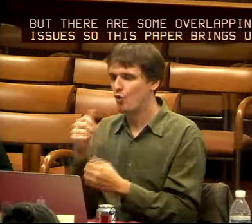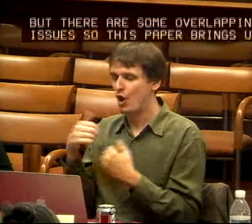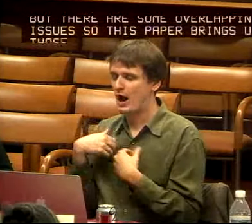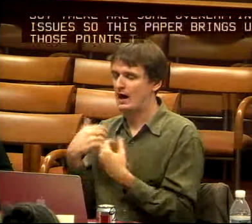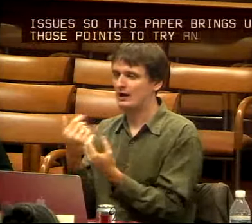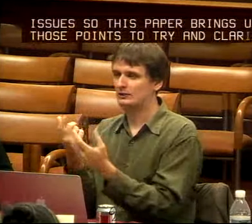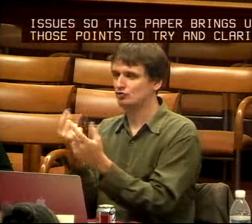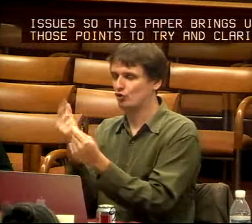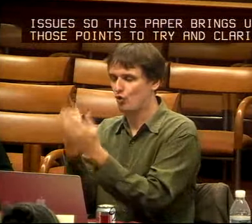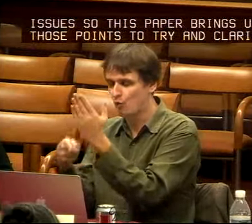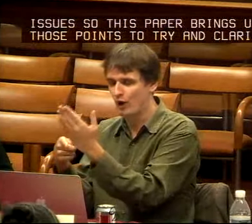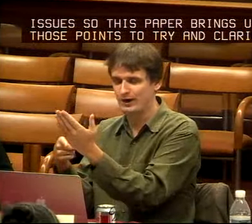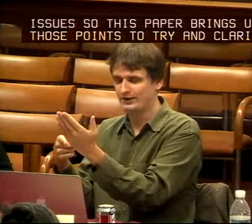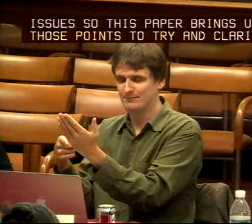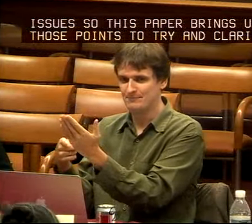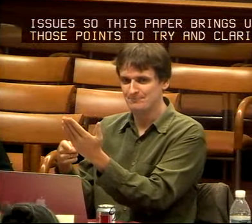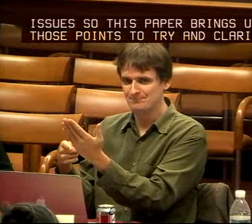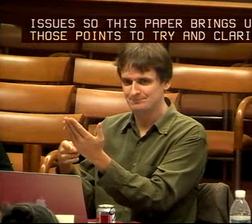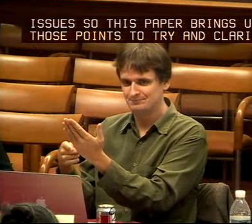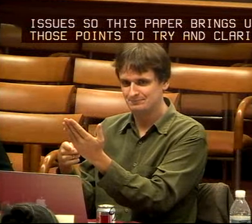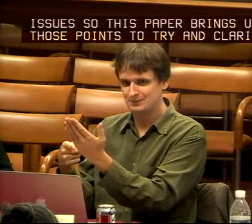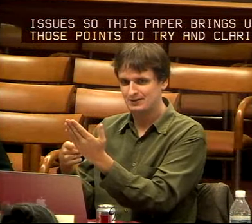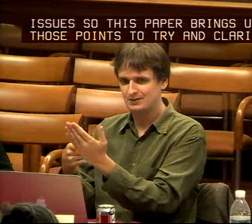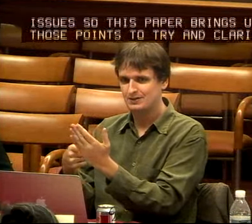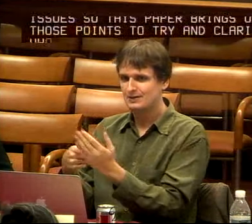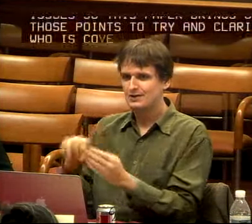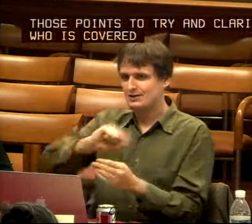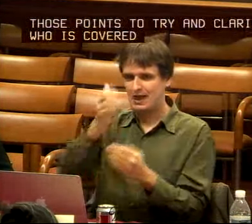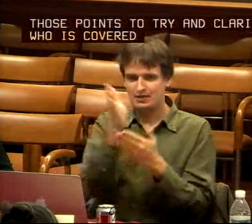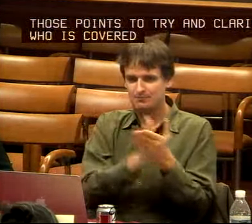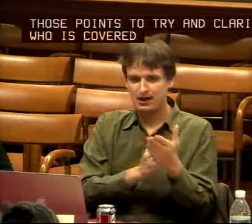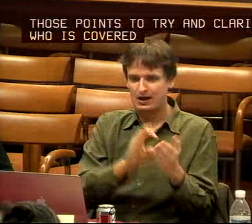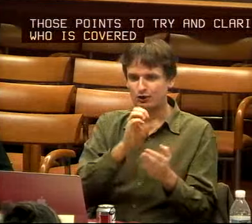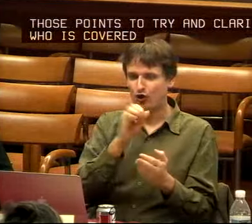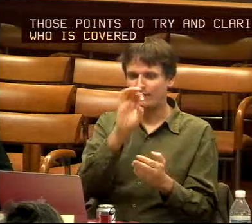who is covered and what is covered.